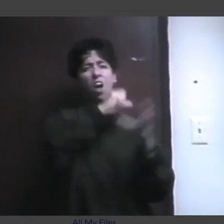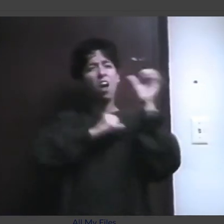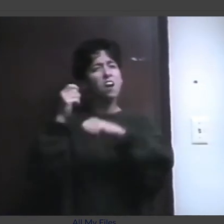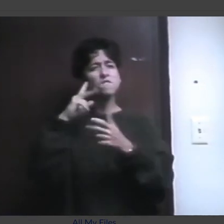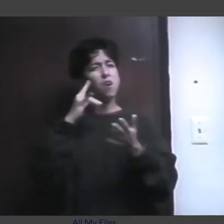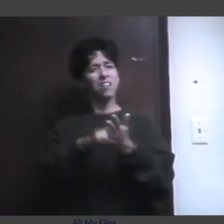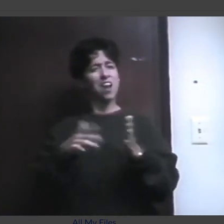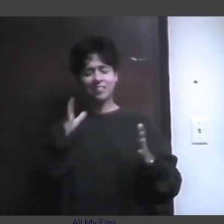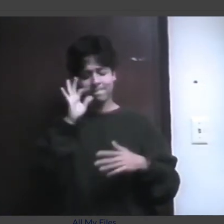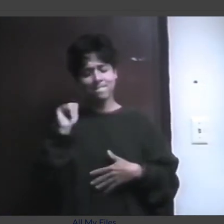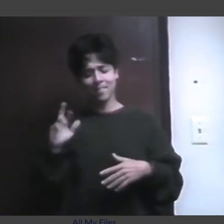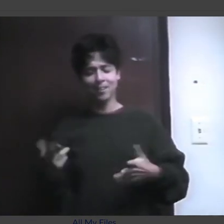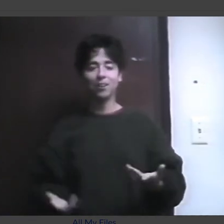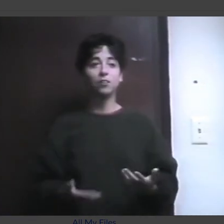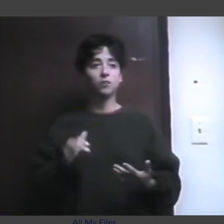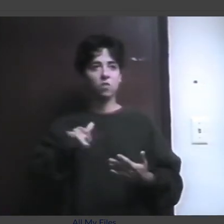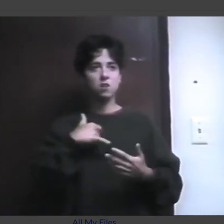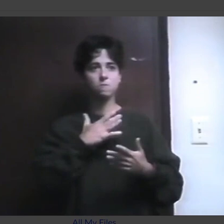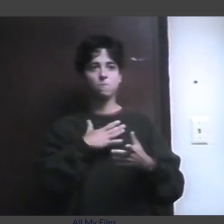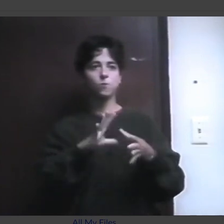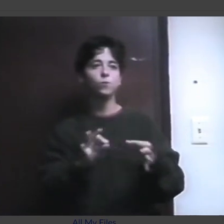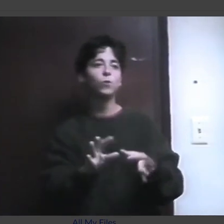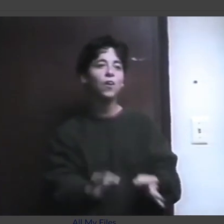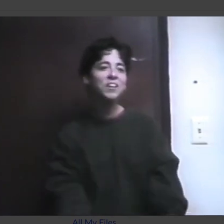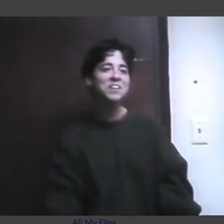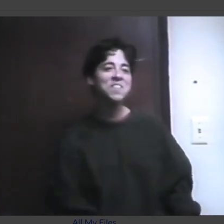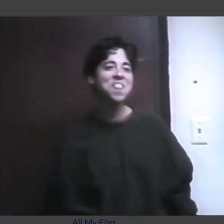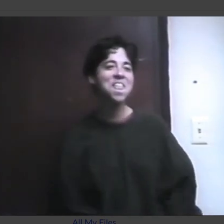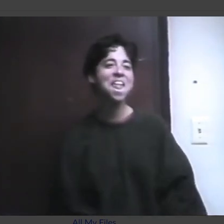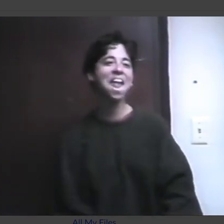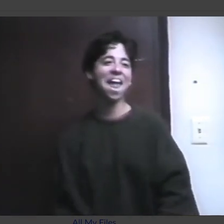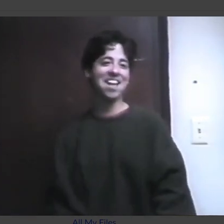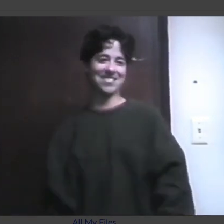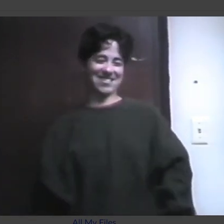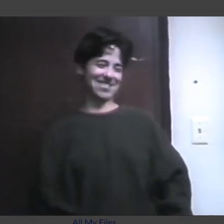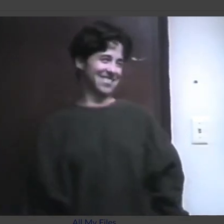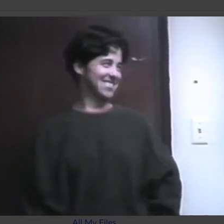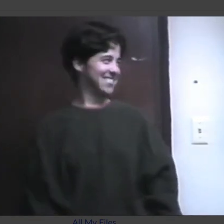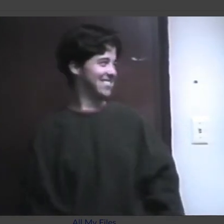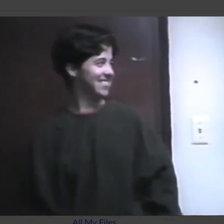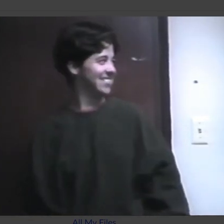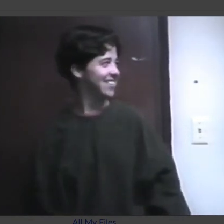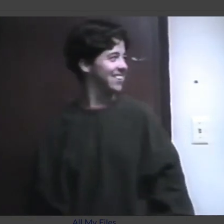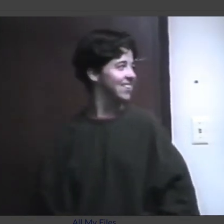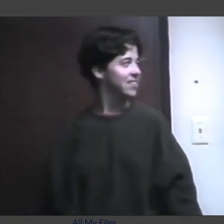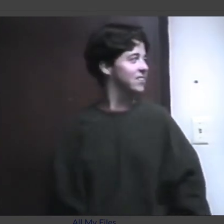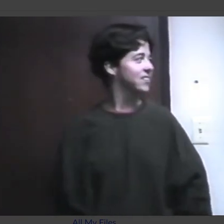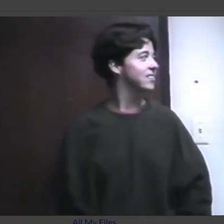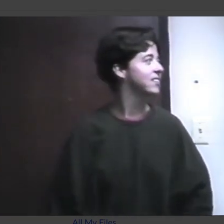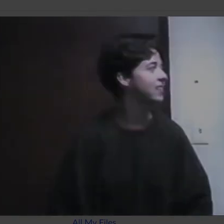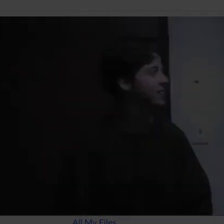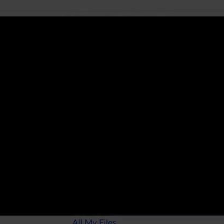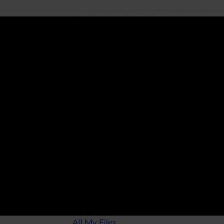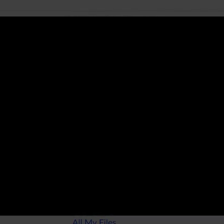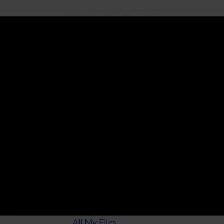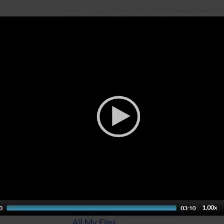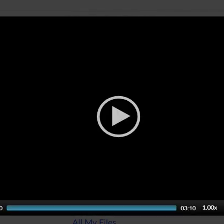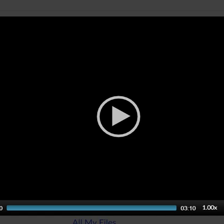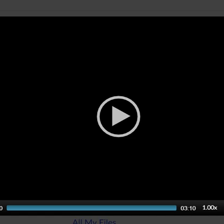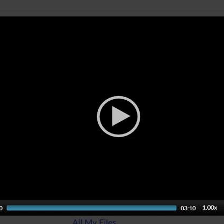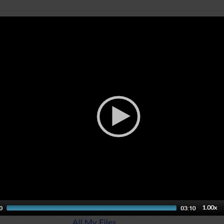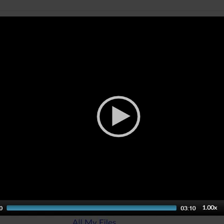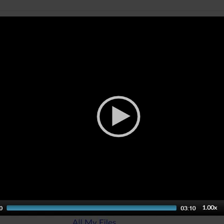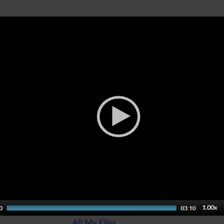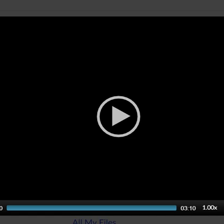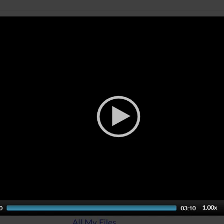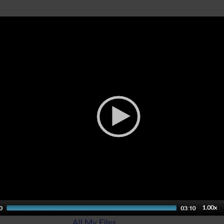need to worry about that." It just irritates me when I see people begging for money knowing they can get a job. Once we got off the subway,